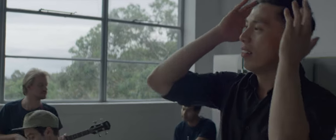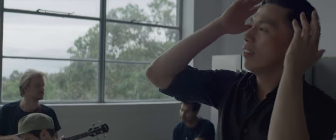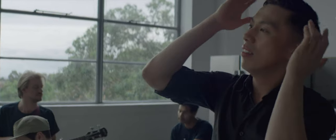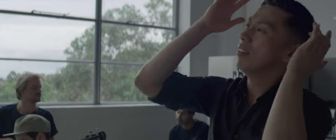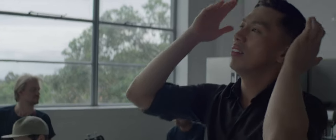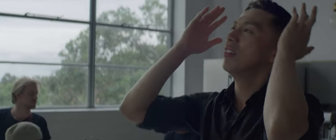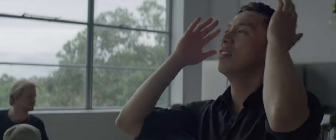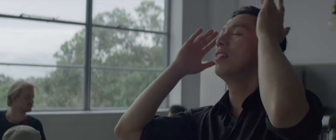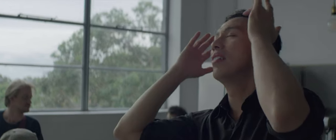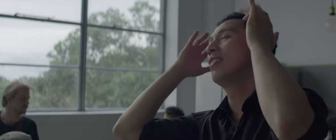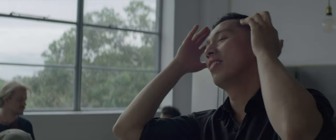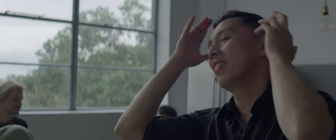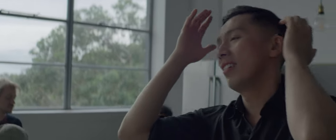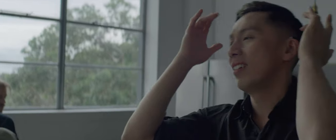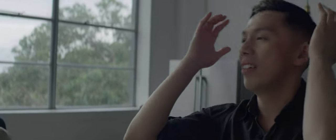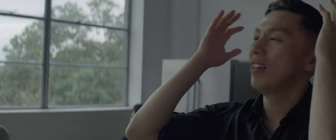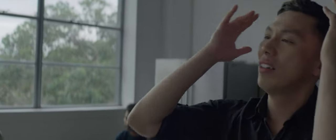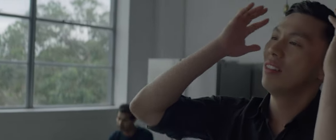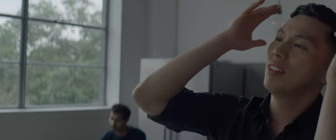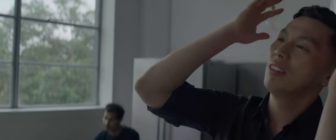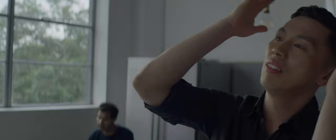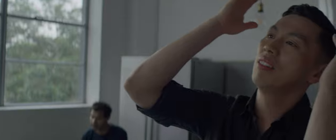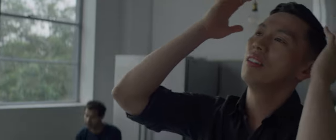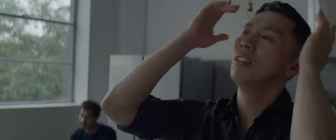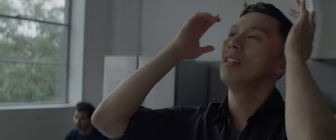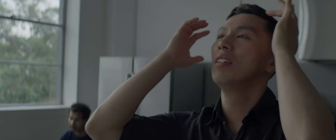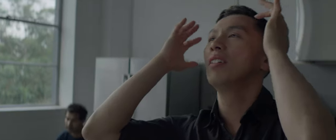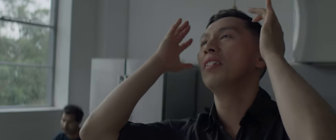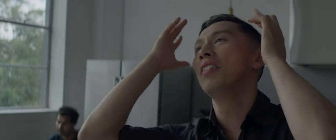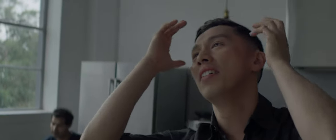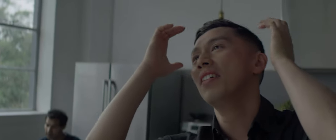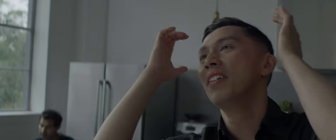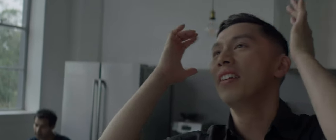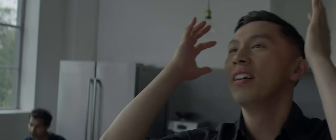mind. You're on my mind. You're on my mind. You're on my mind. You're